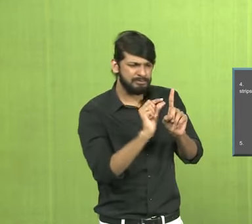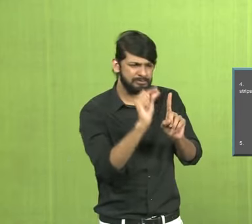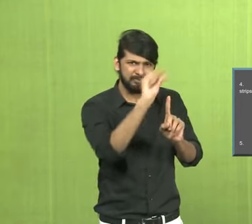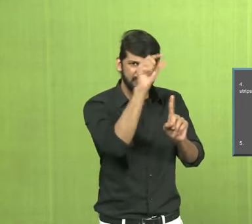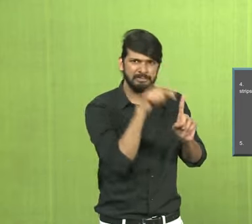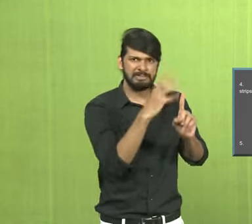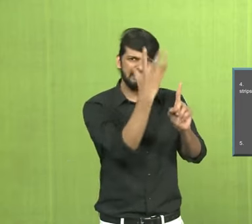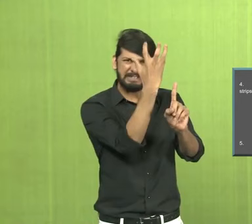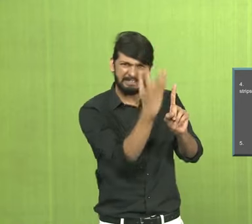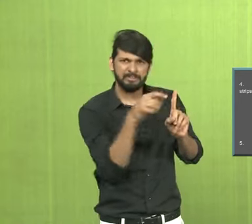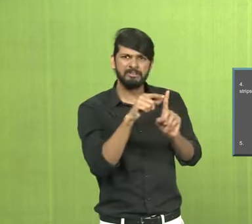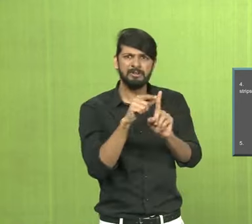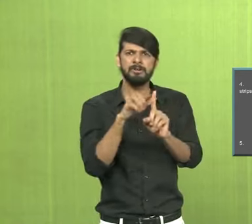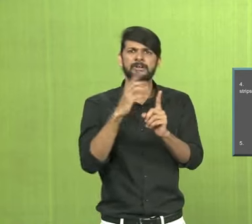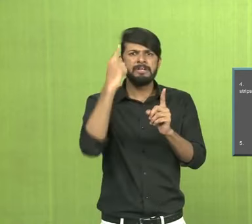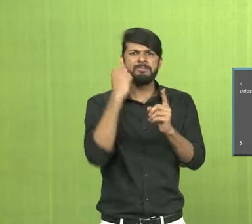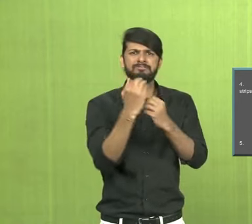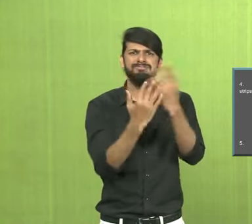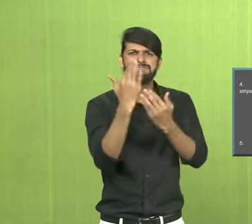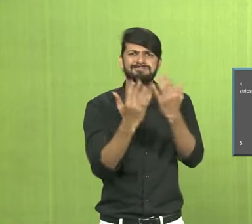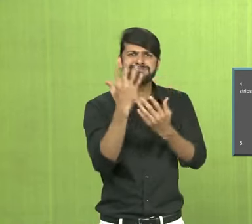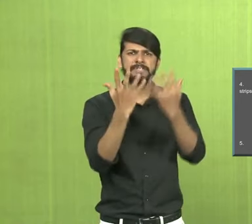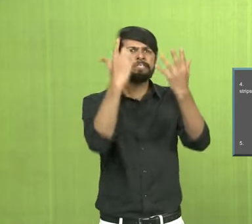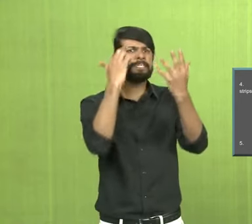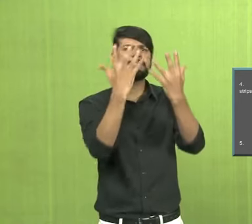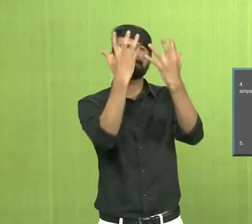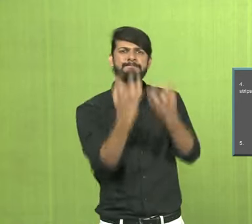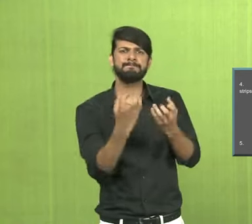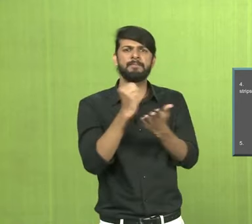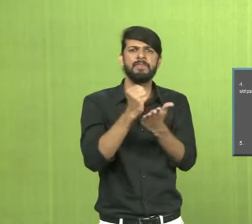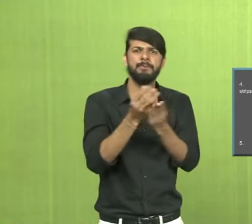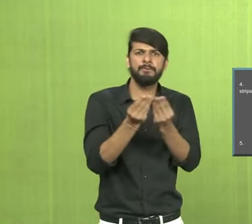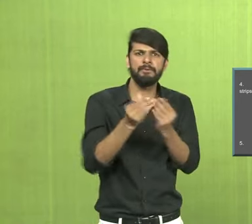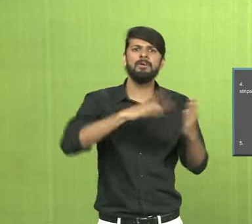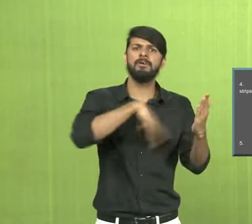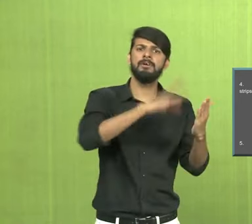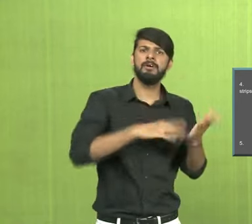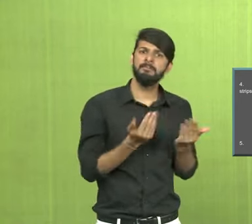These two items are used to obtain the color black.